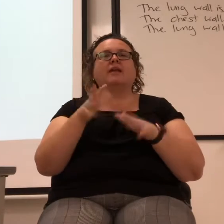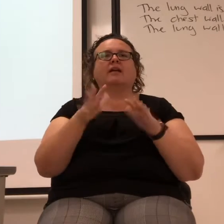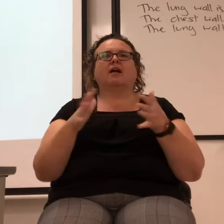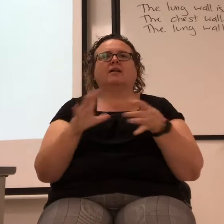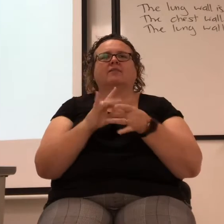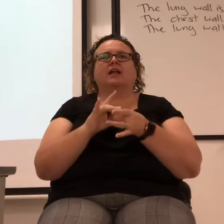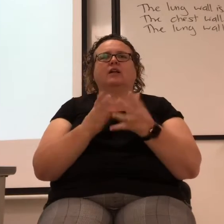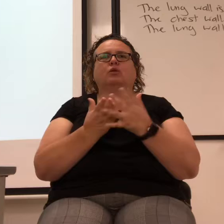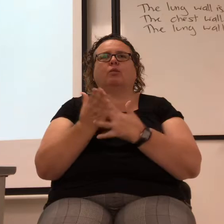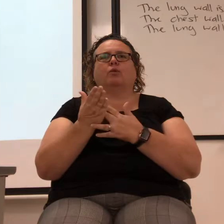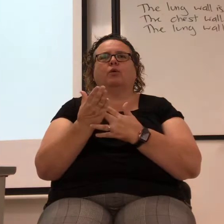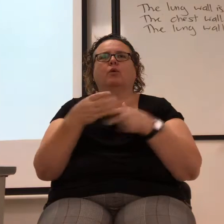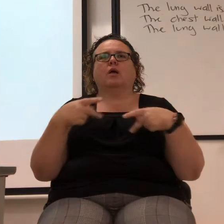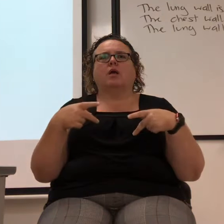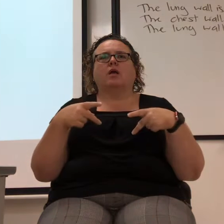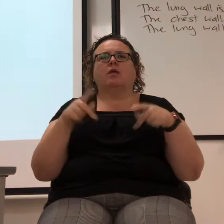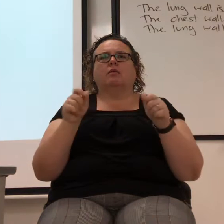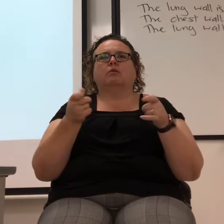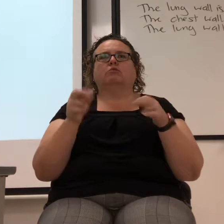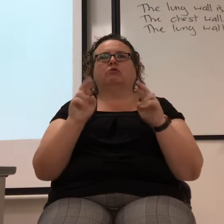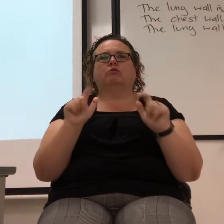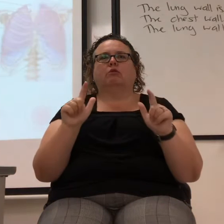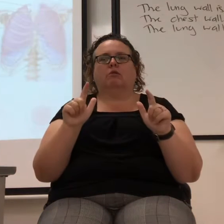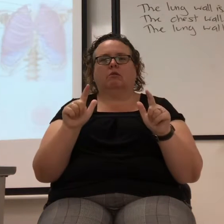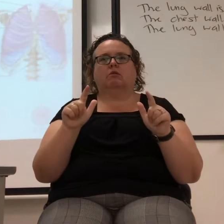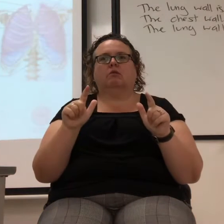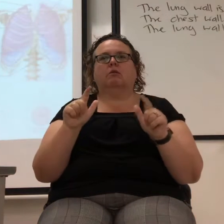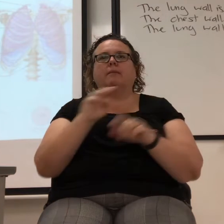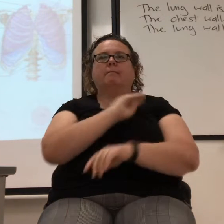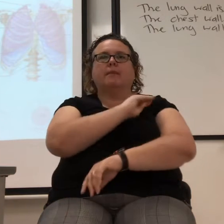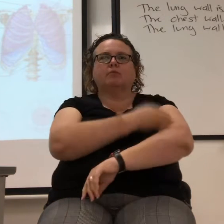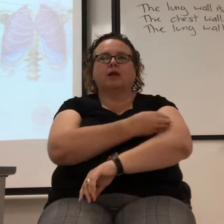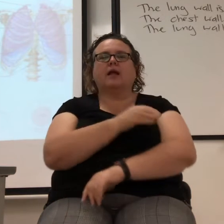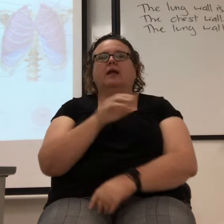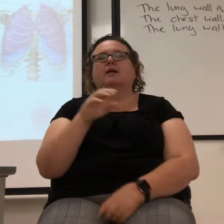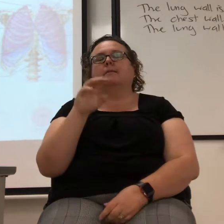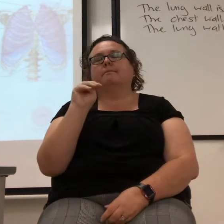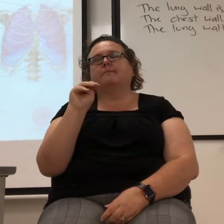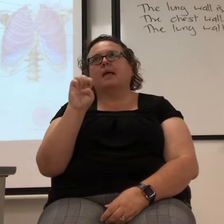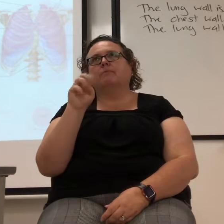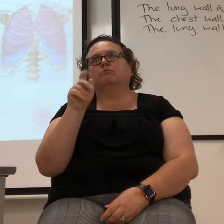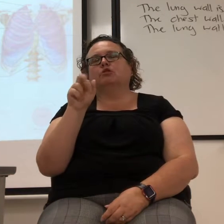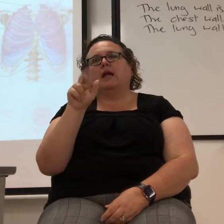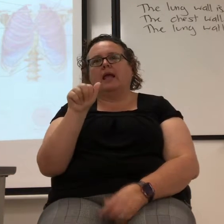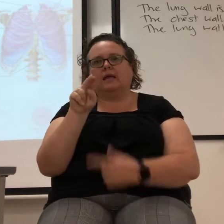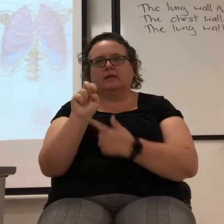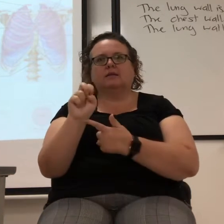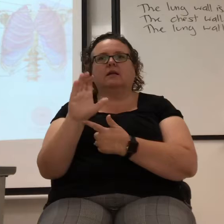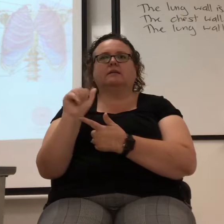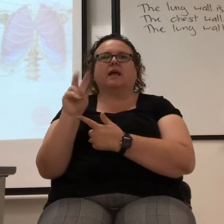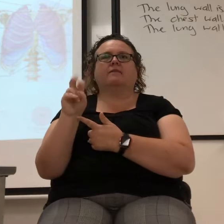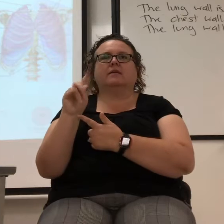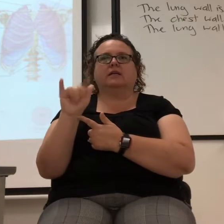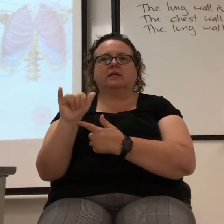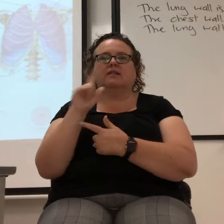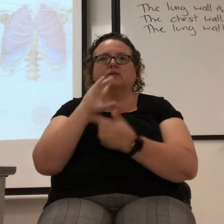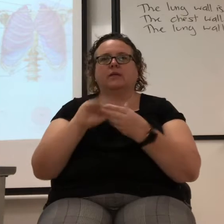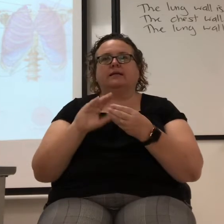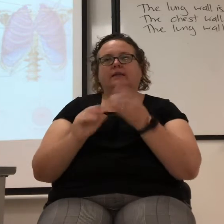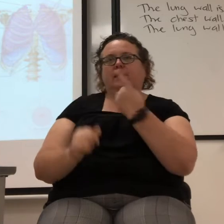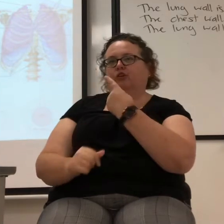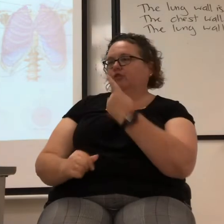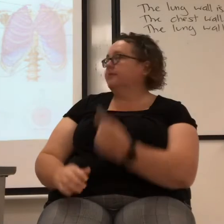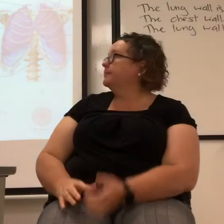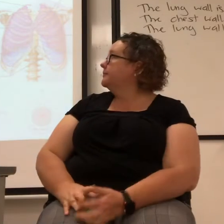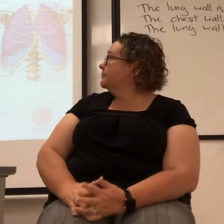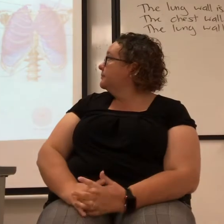connect through the pleural membranes, the pleural cavities. That's what I say here. The interaction of lungs